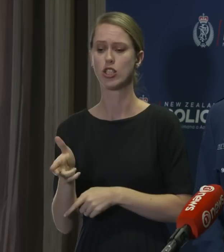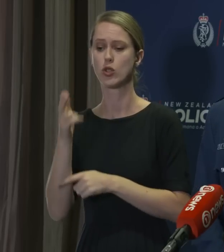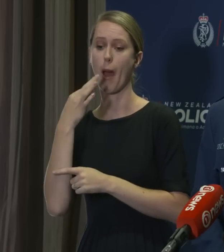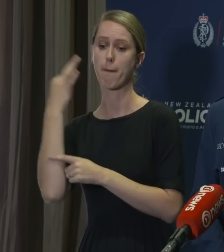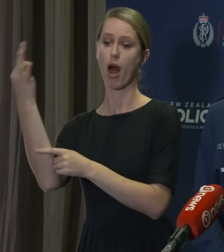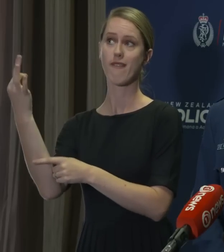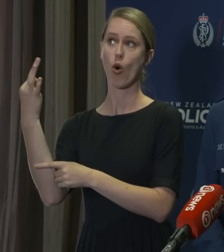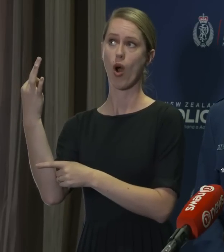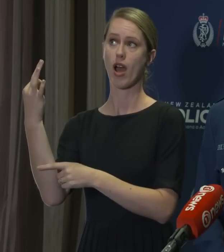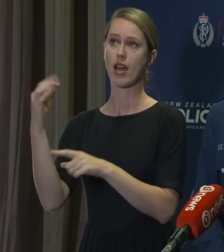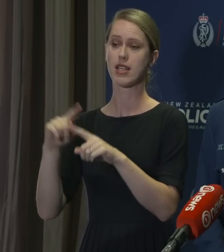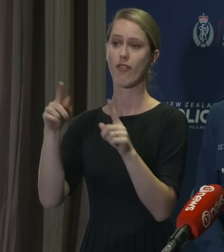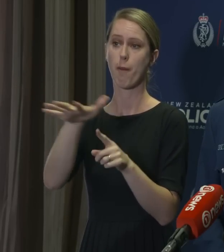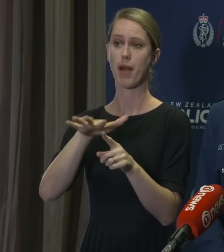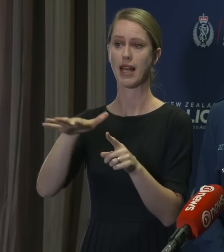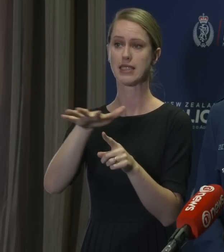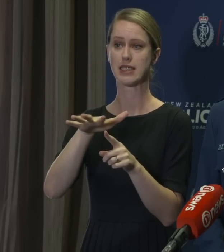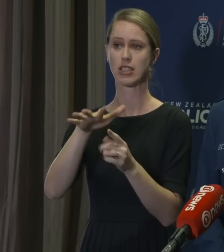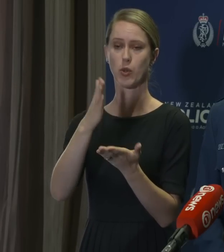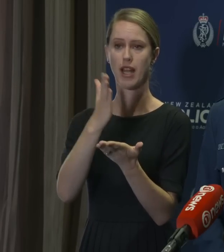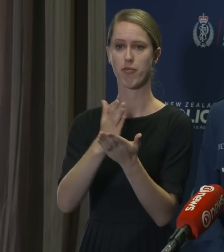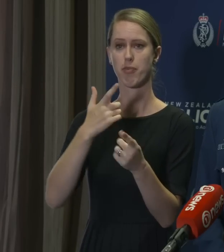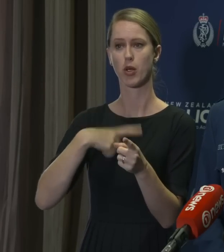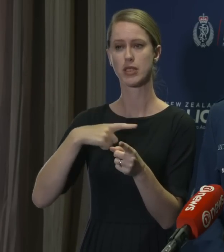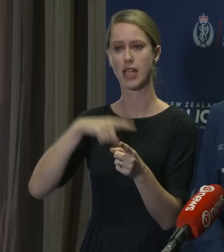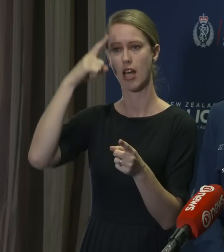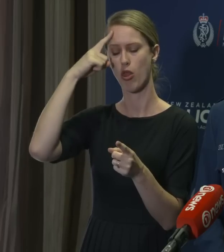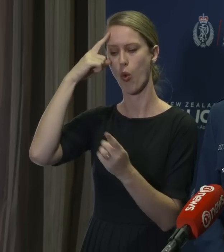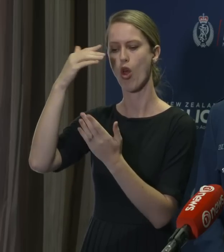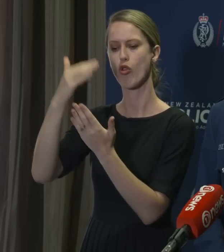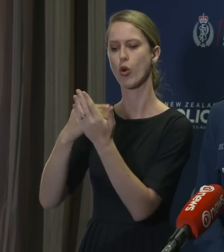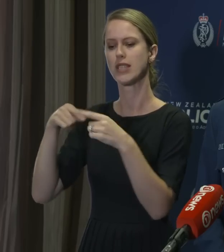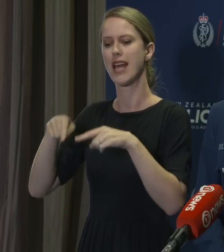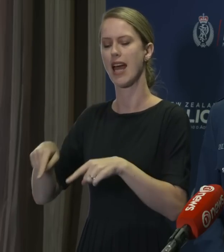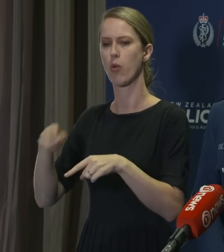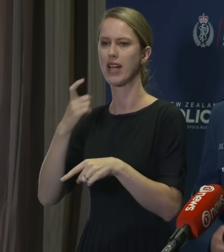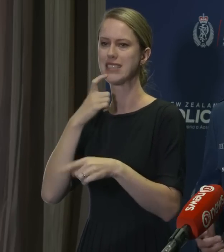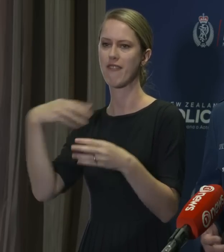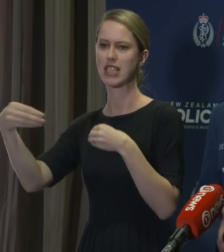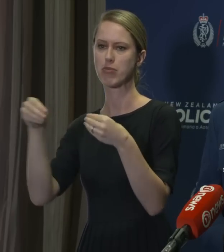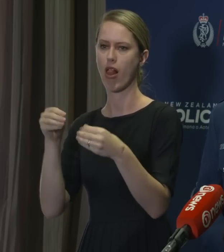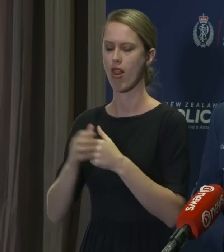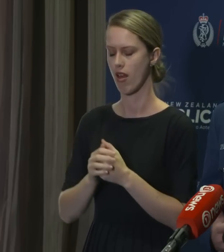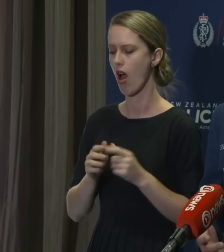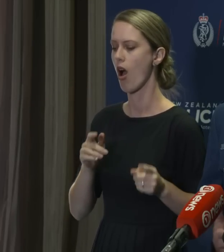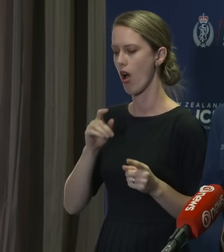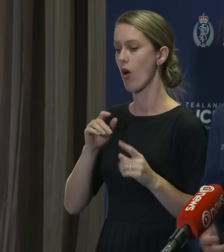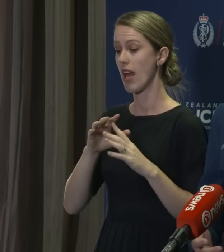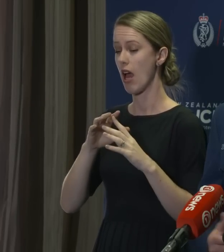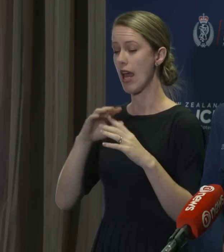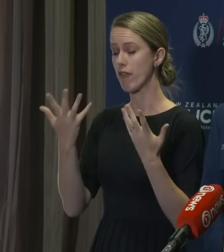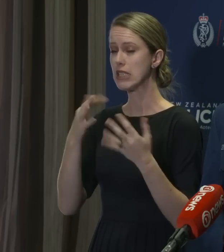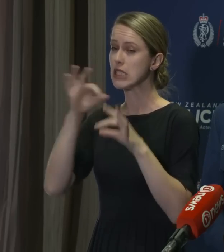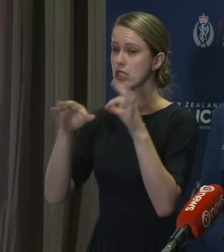application in a different place to where he lived because he believed that the laws were more lenient there. We'll be working through every one of